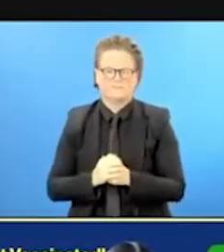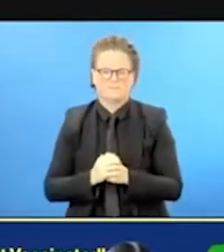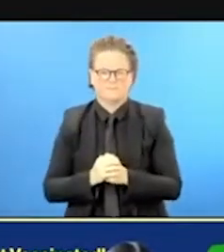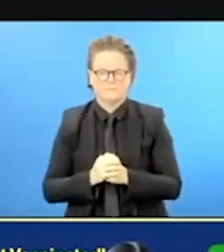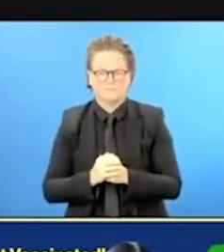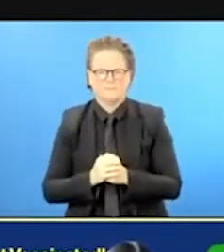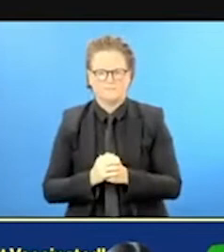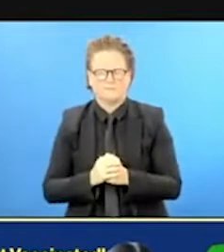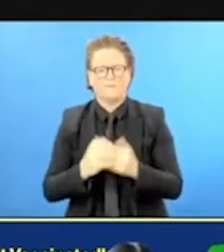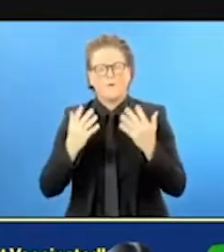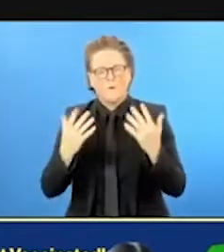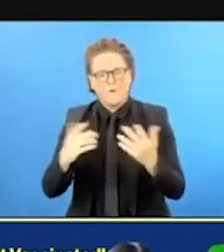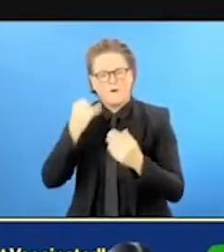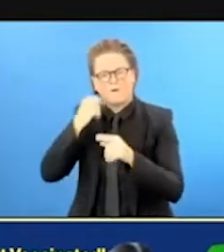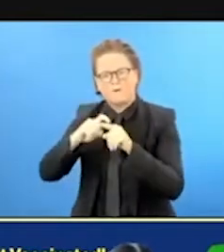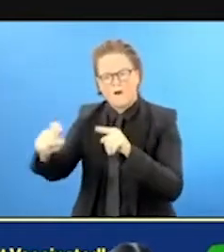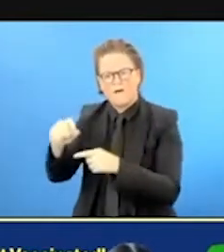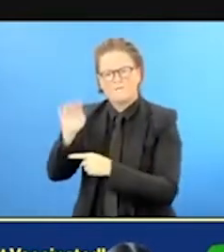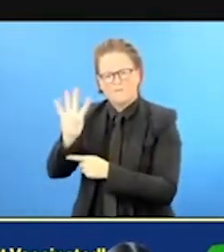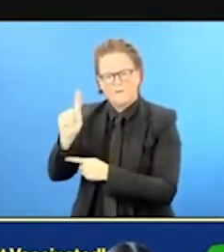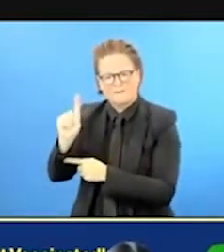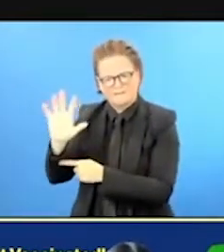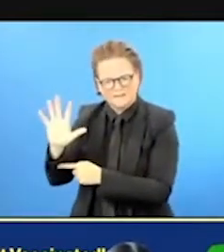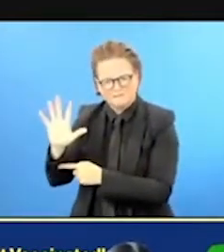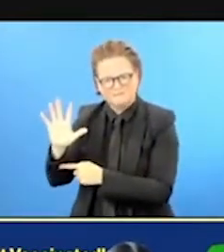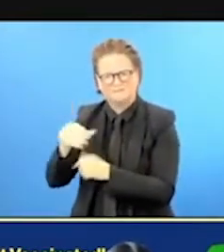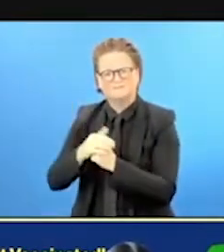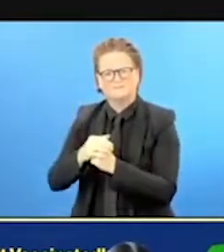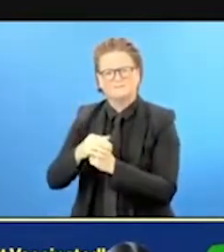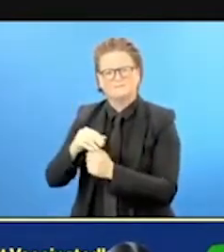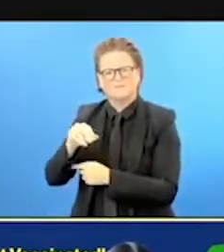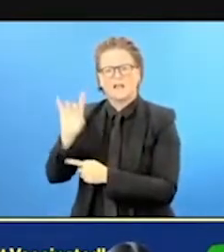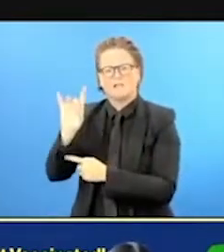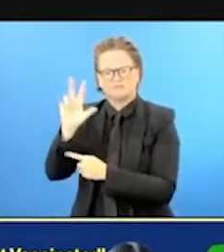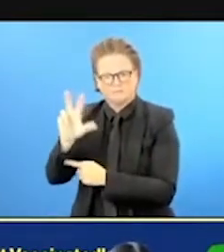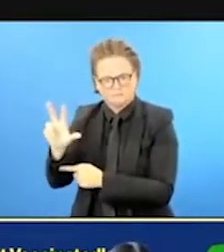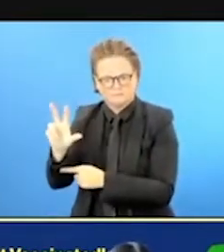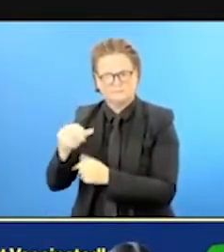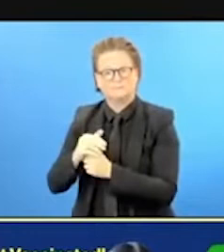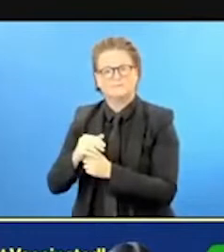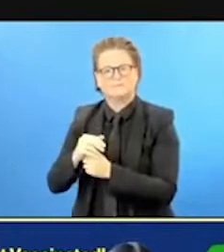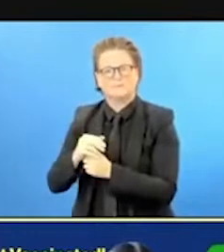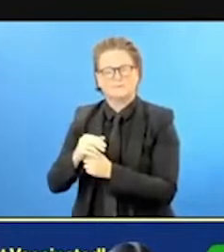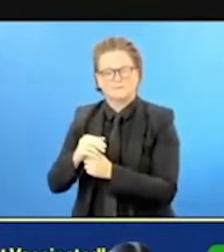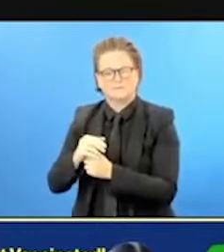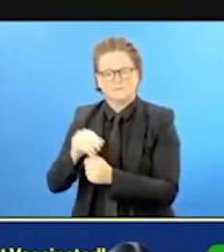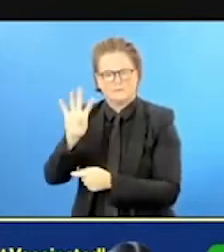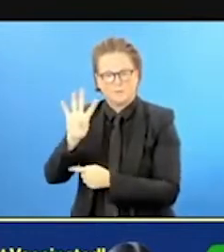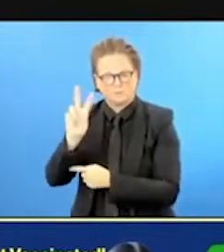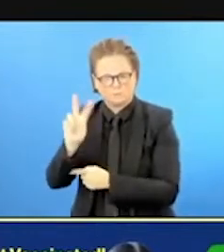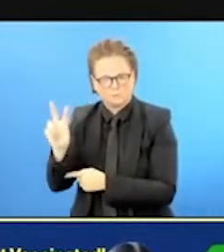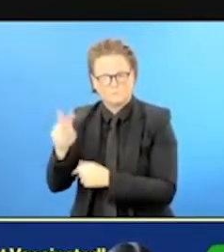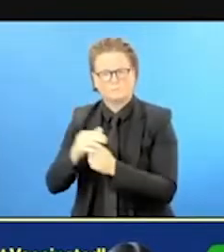833-422-4255. If you're not currently eligible, you can sign up to be notified when it's your